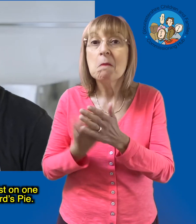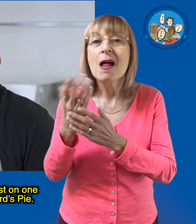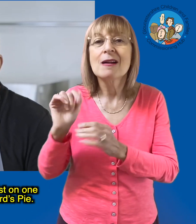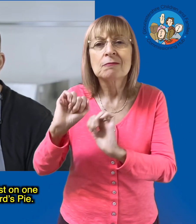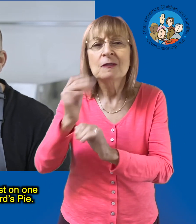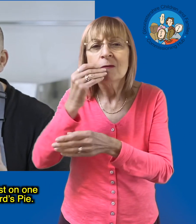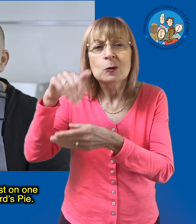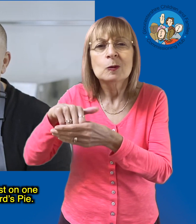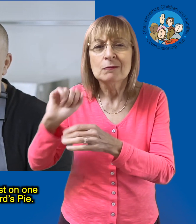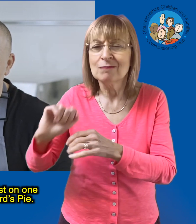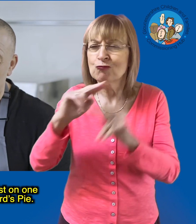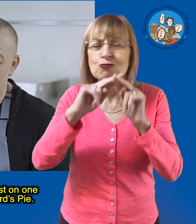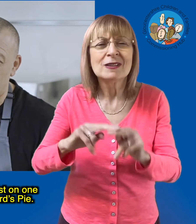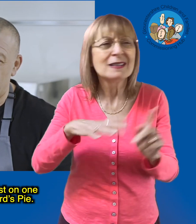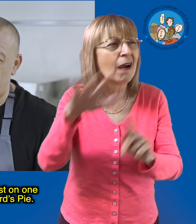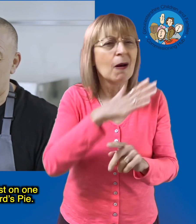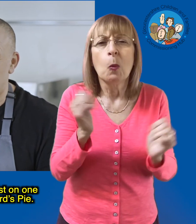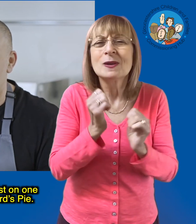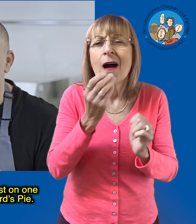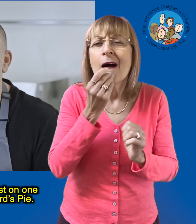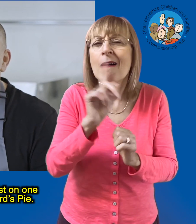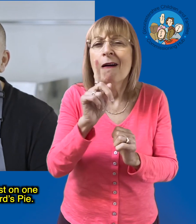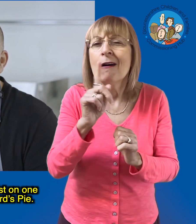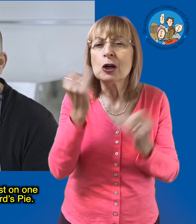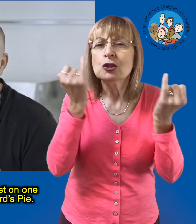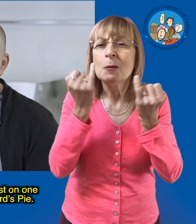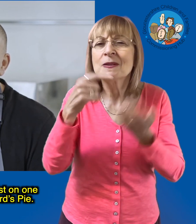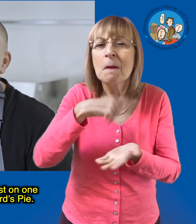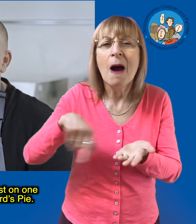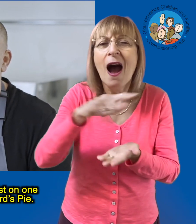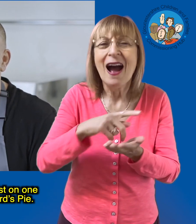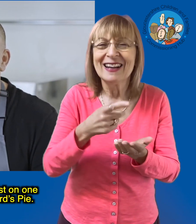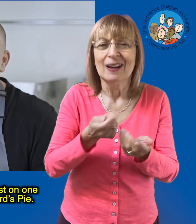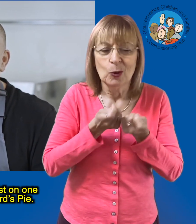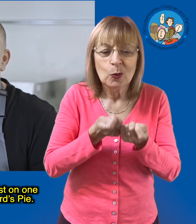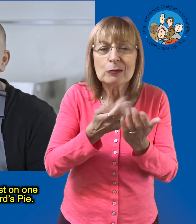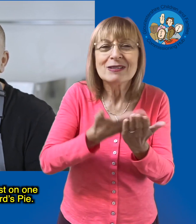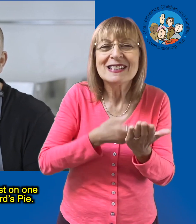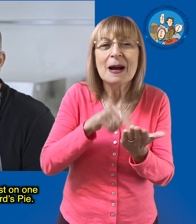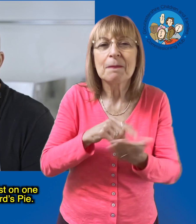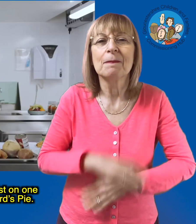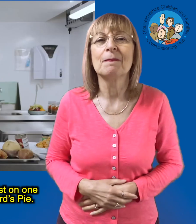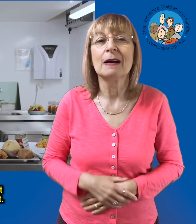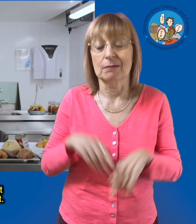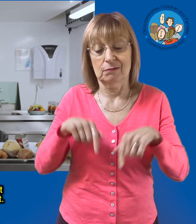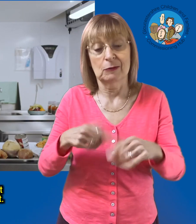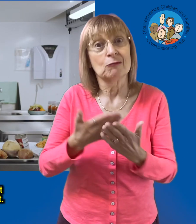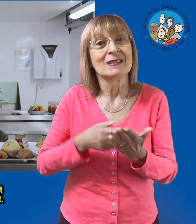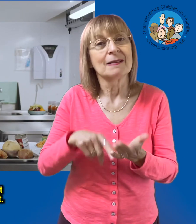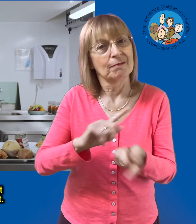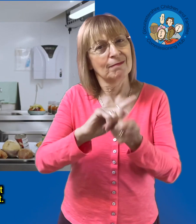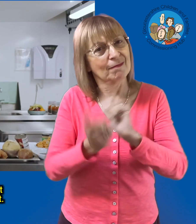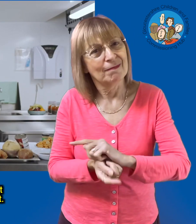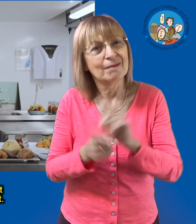do a plant-based twist on one of the traditional winter recipes of a shepherd's pie.